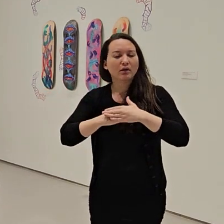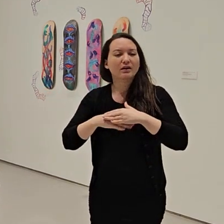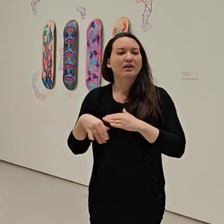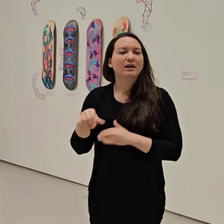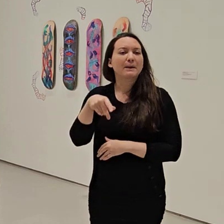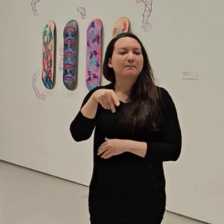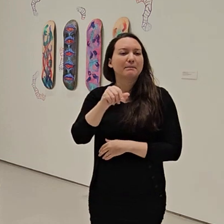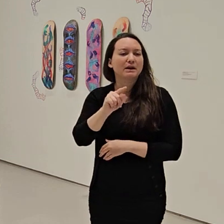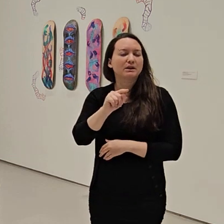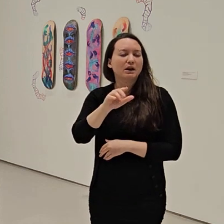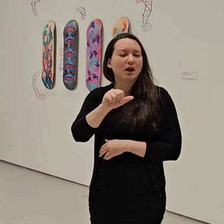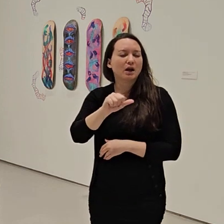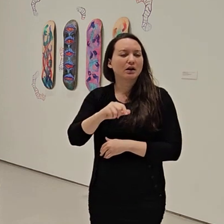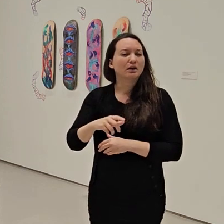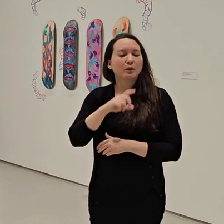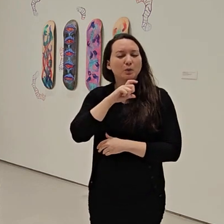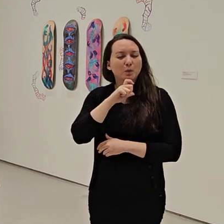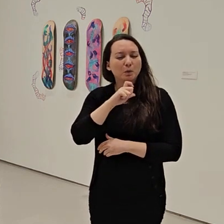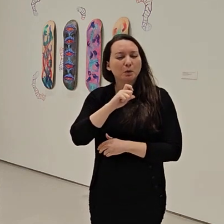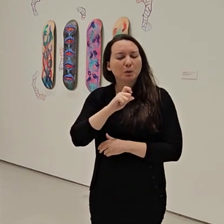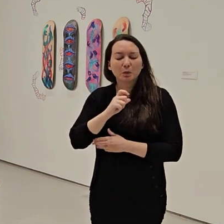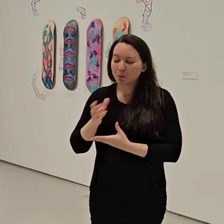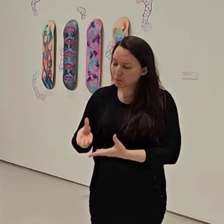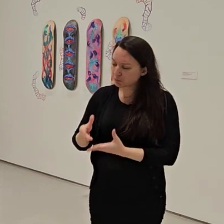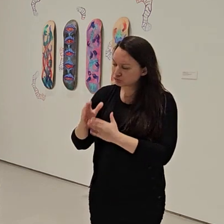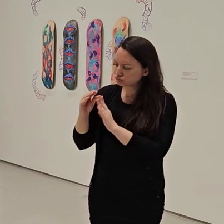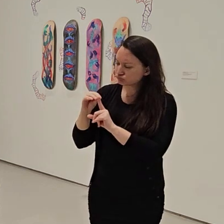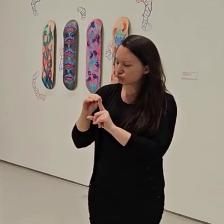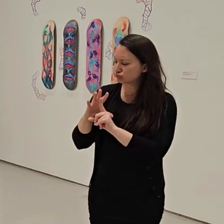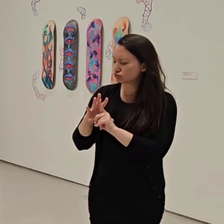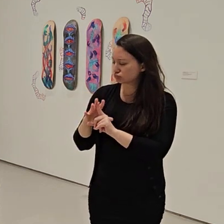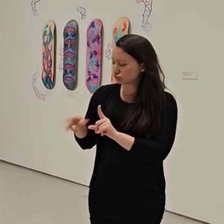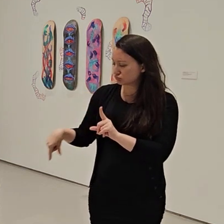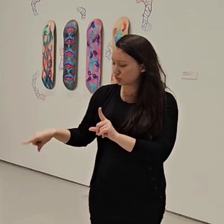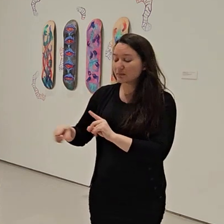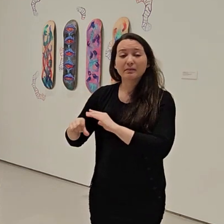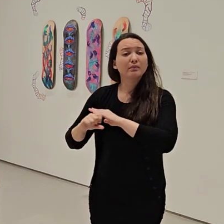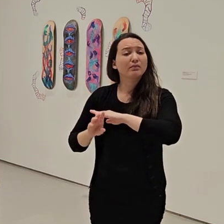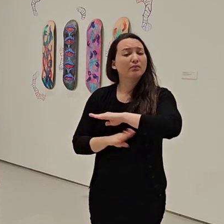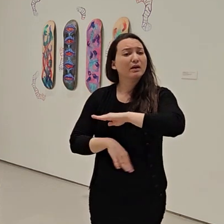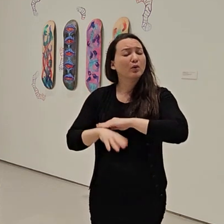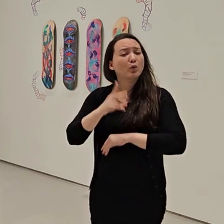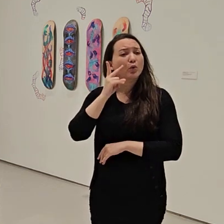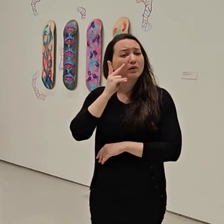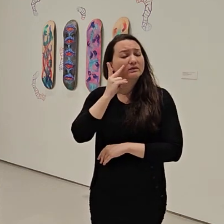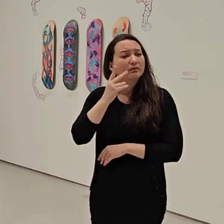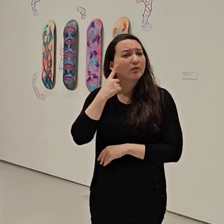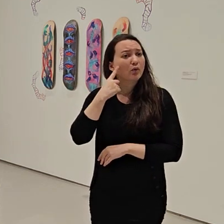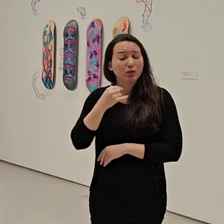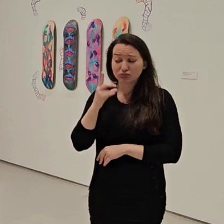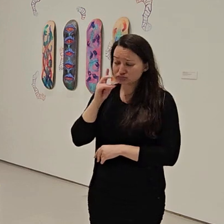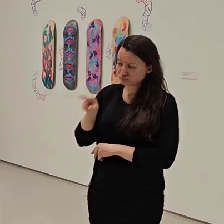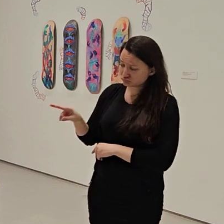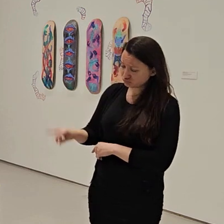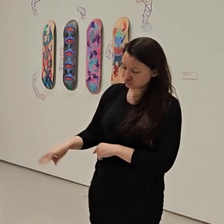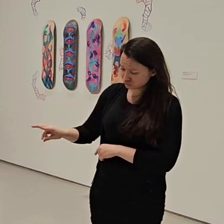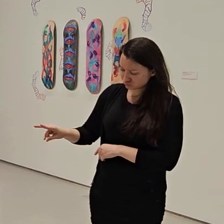like a patina. The sculpture's base is gold, and we can still see that, while its form and perception have